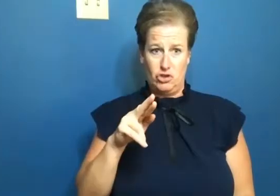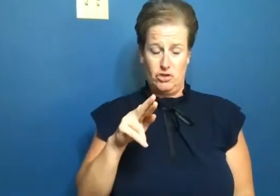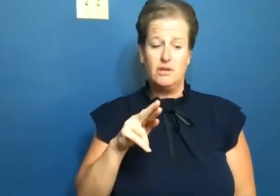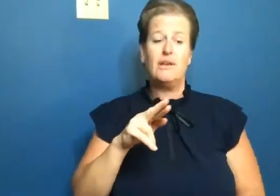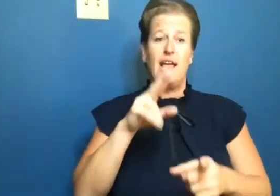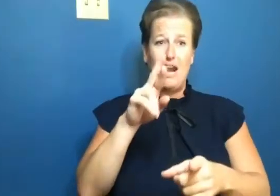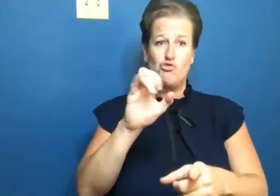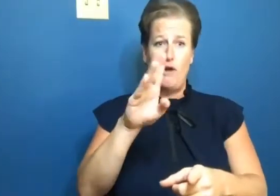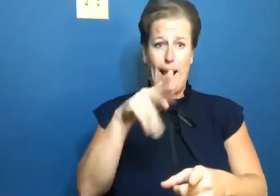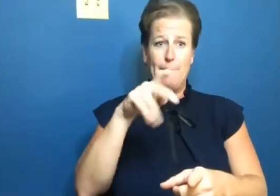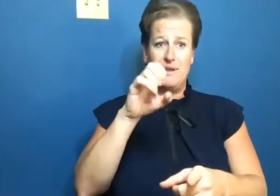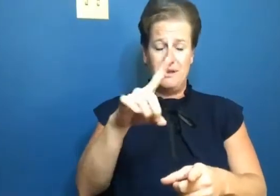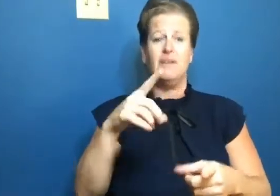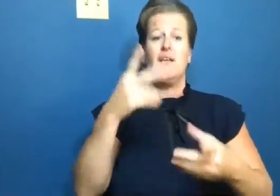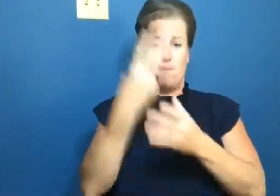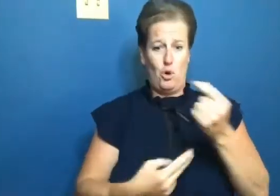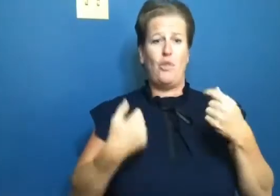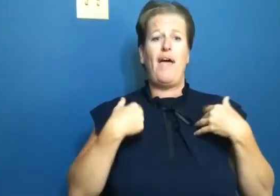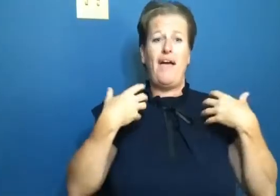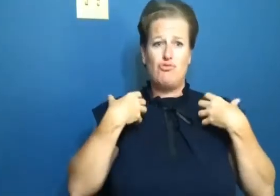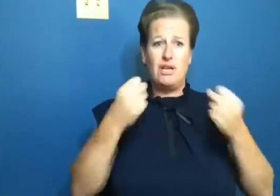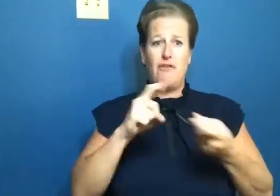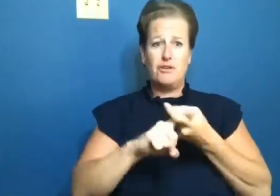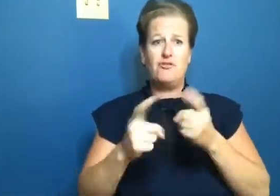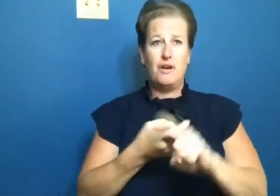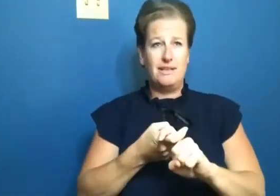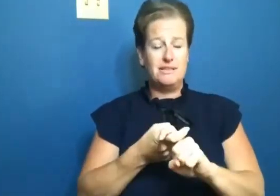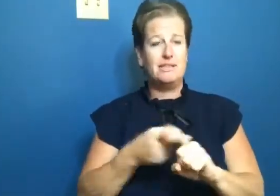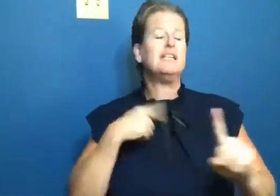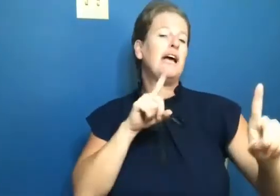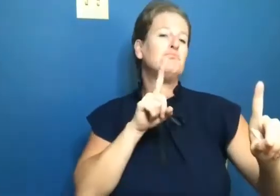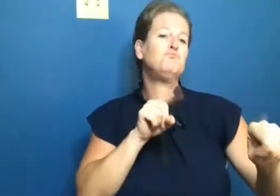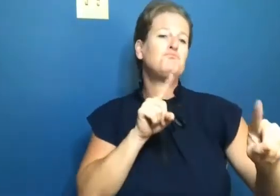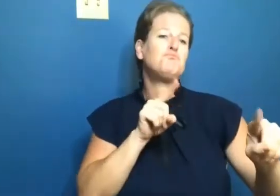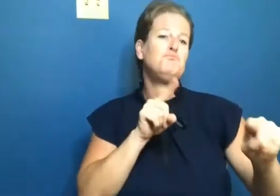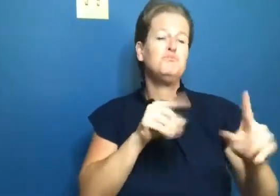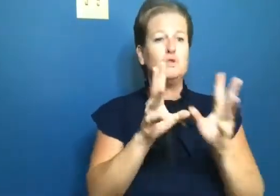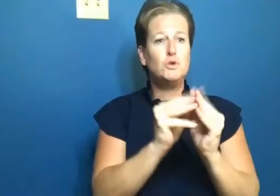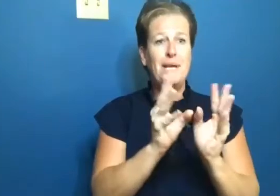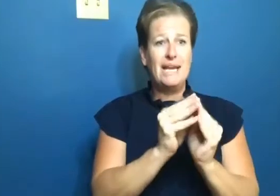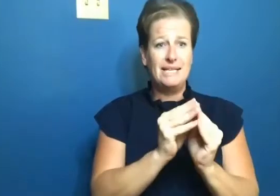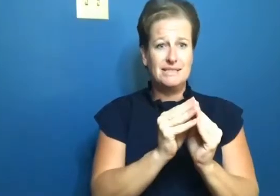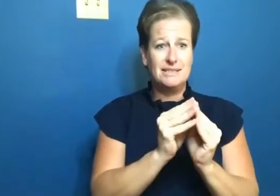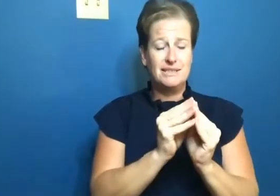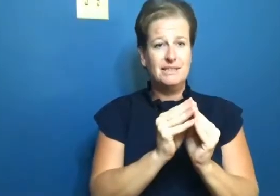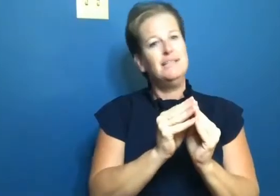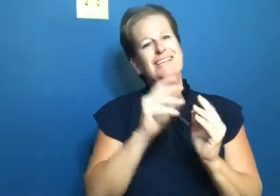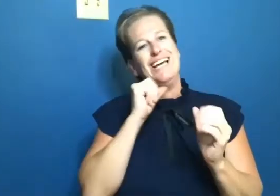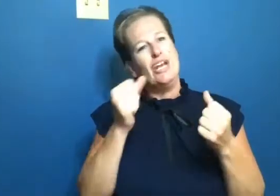I regularly attend meetings. I try to be of help. We don't have a lot of newcomers.